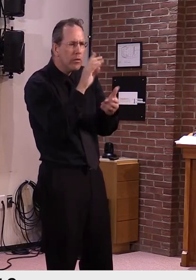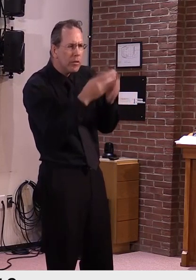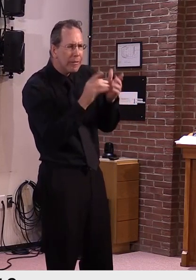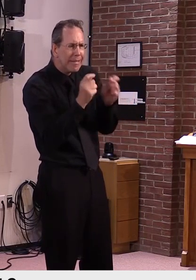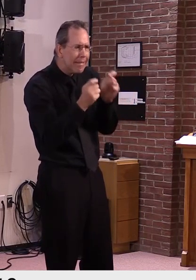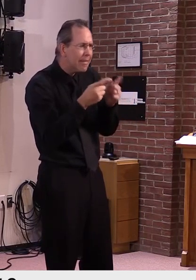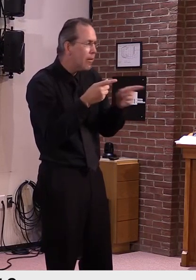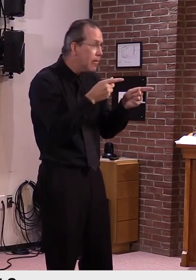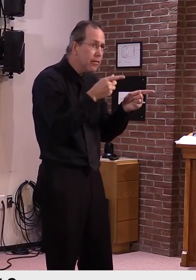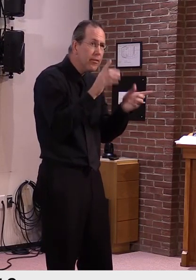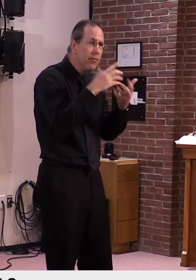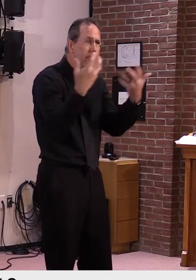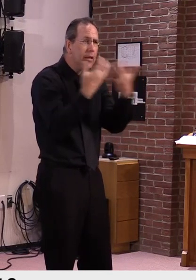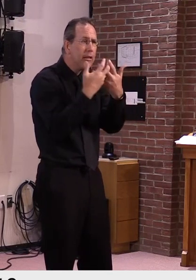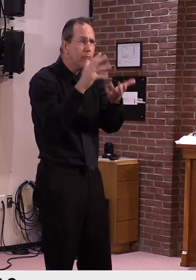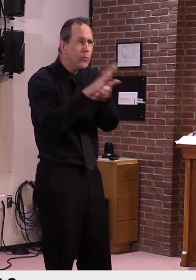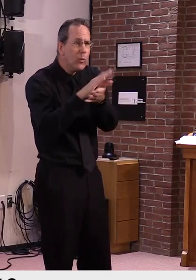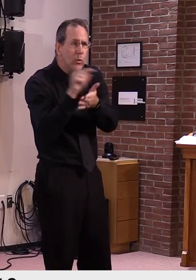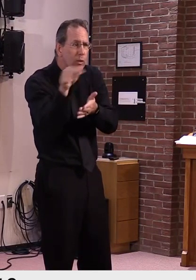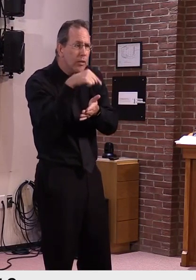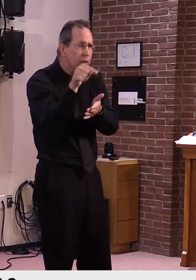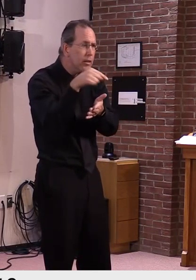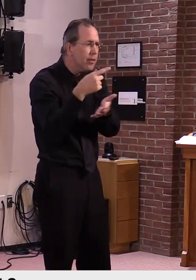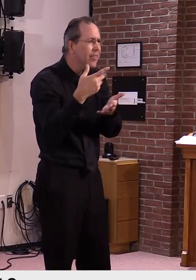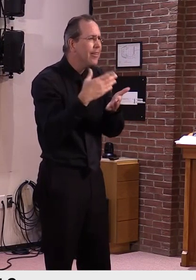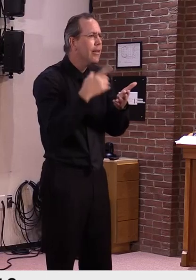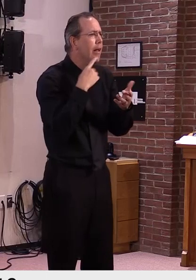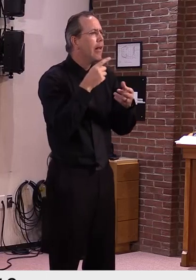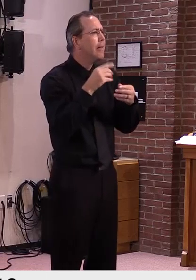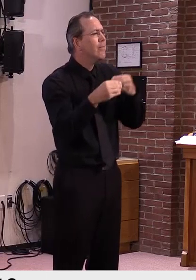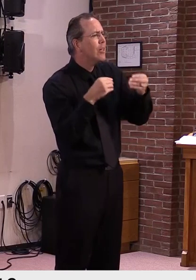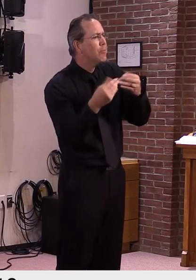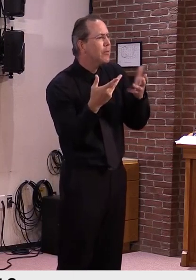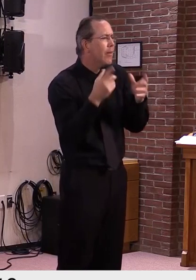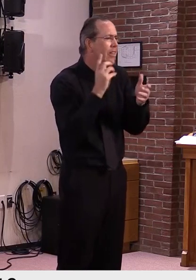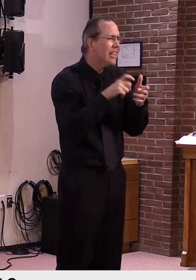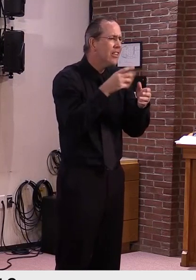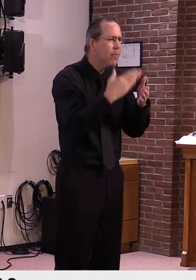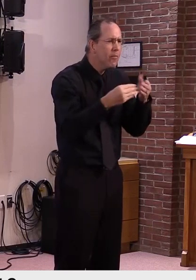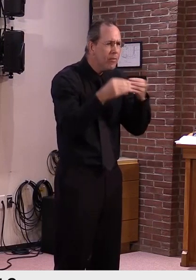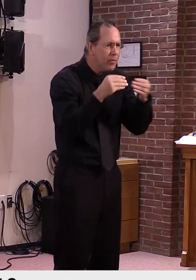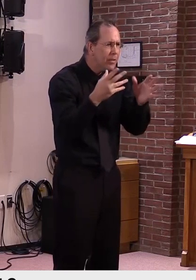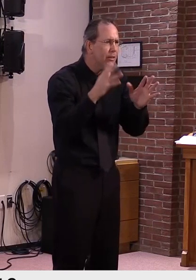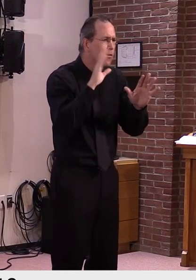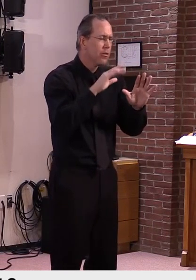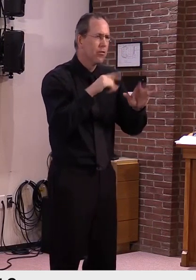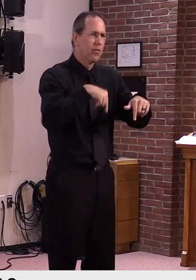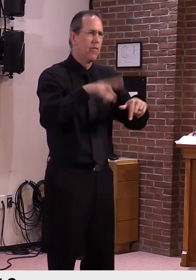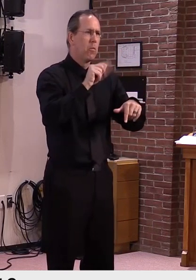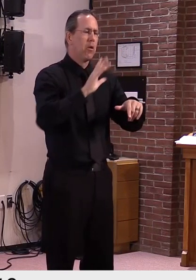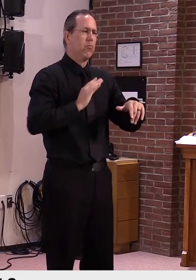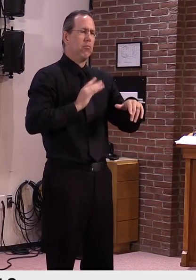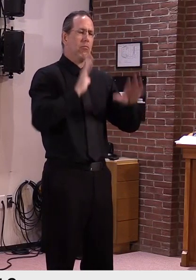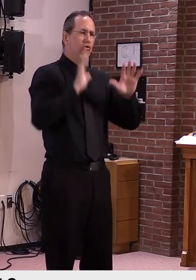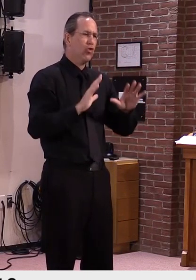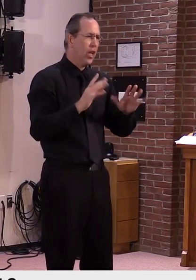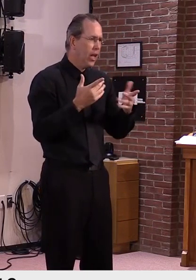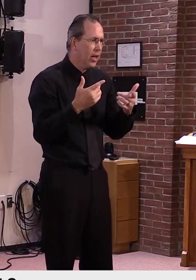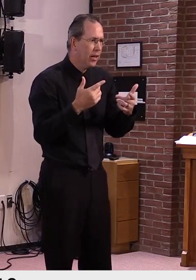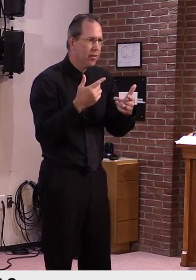we'll adjust as well there. But this has been a remarkable effort in an amazing short of time to